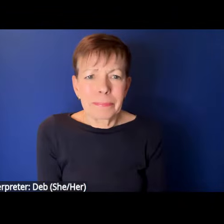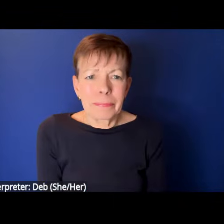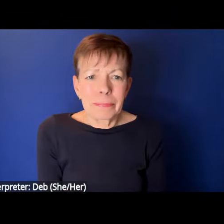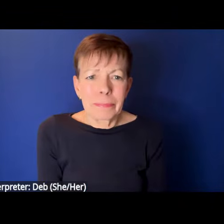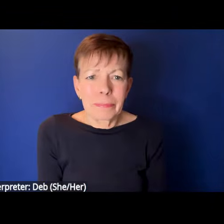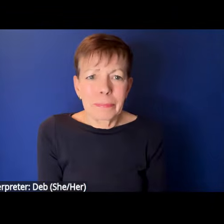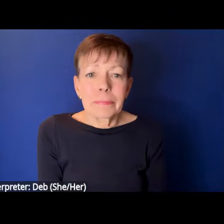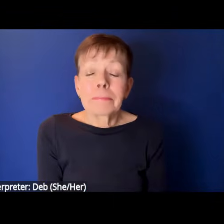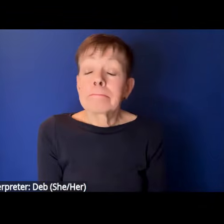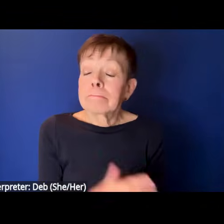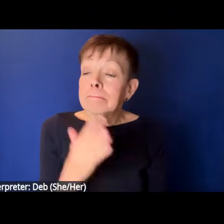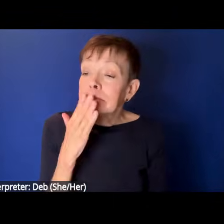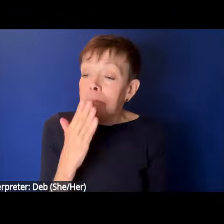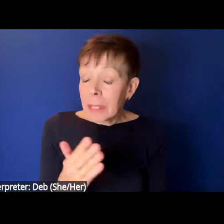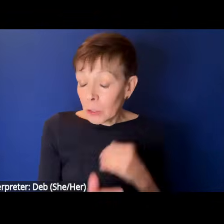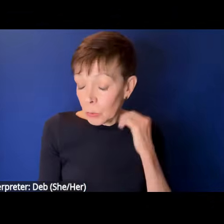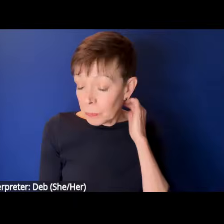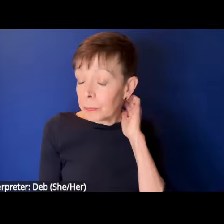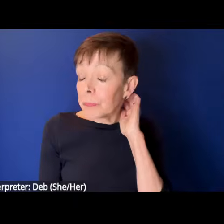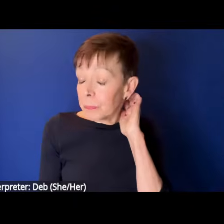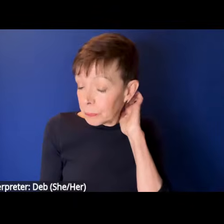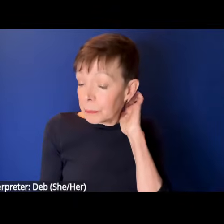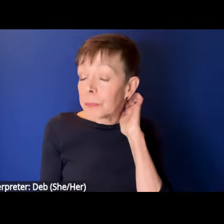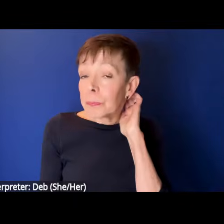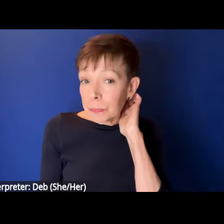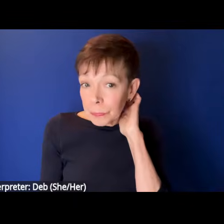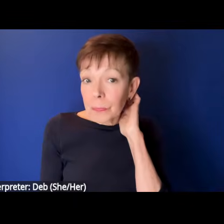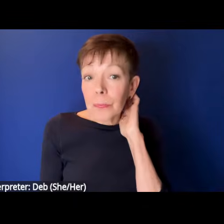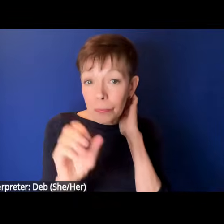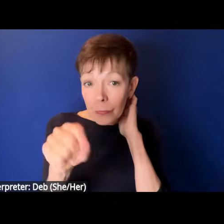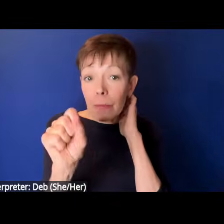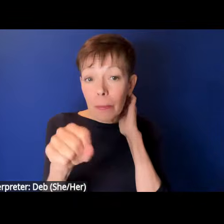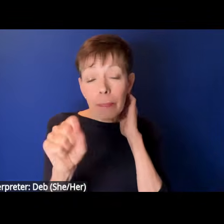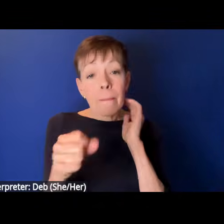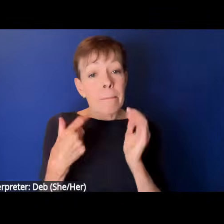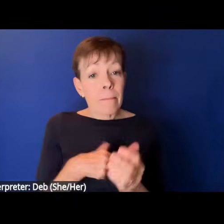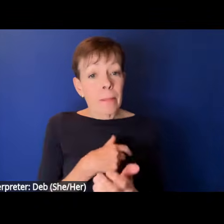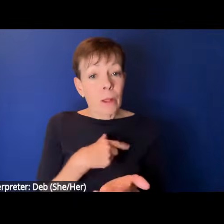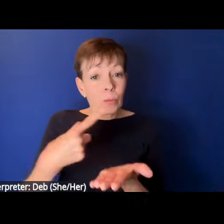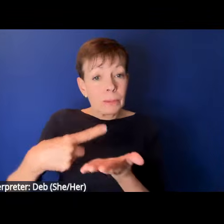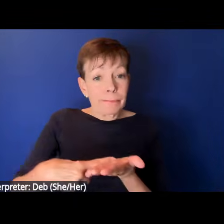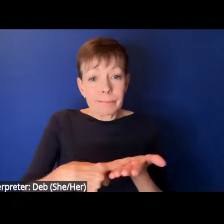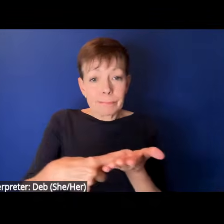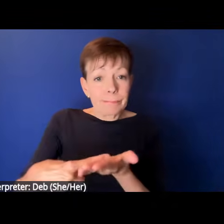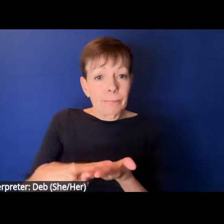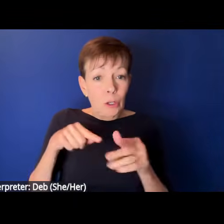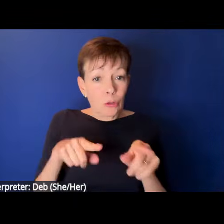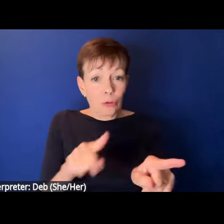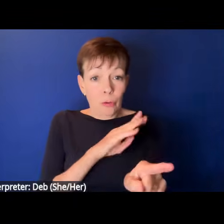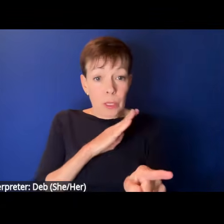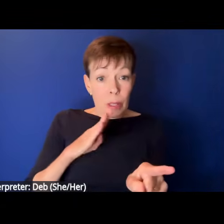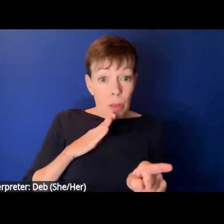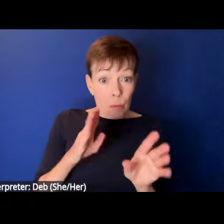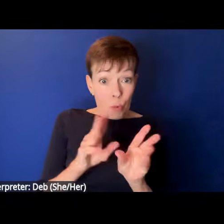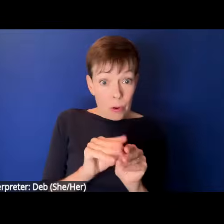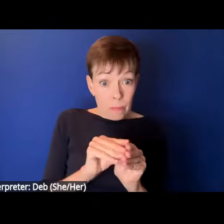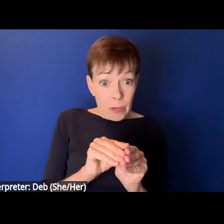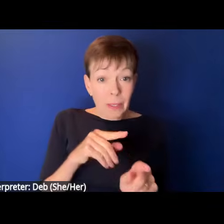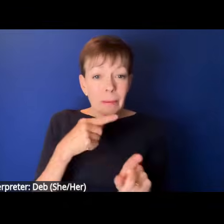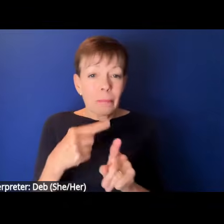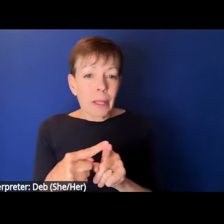Thank you, through the chair. This was a conversation that took place both at board meetings and partner table